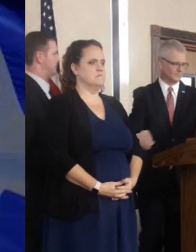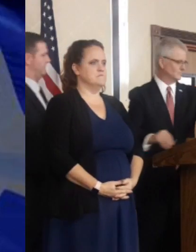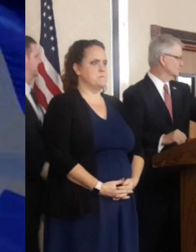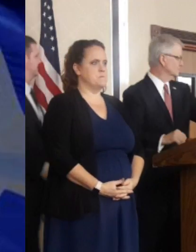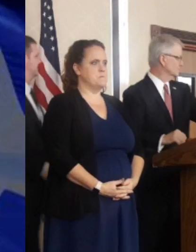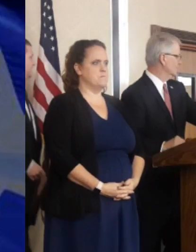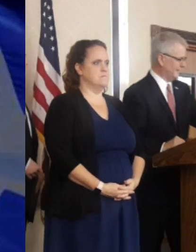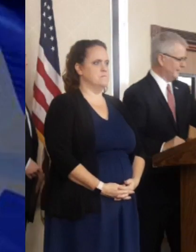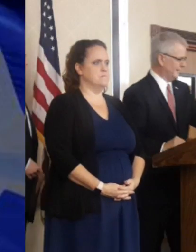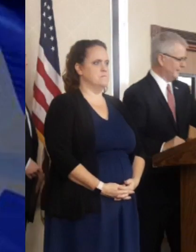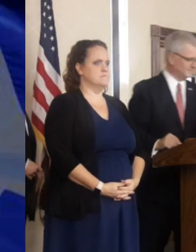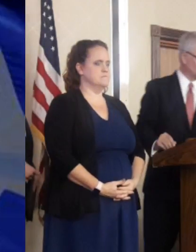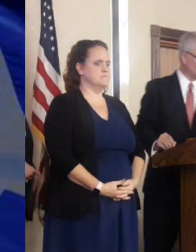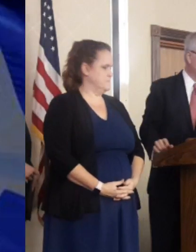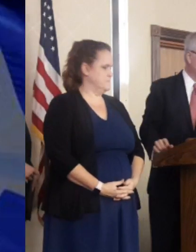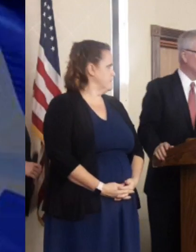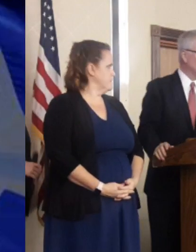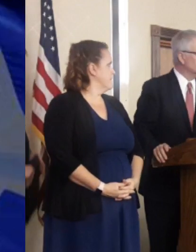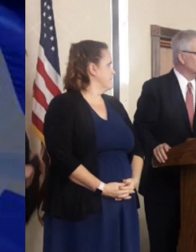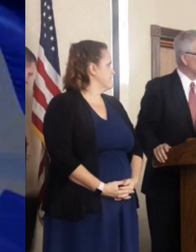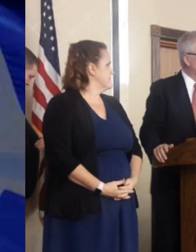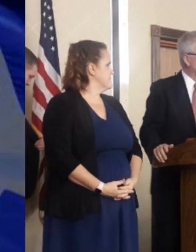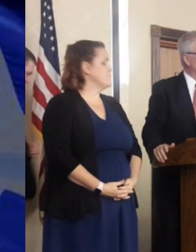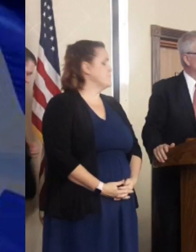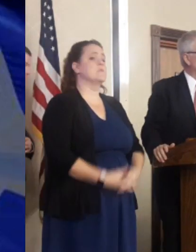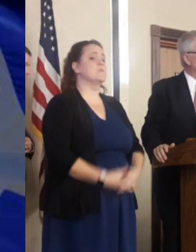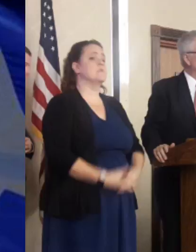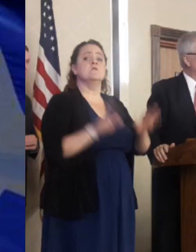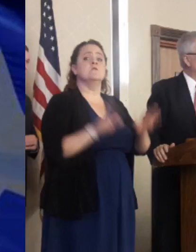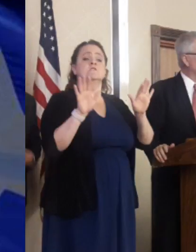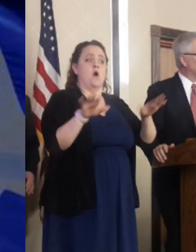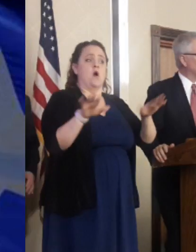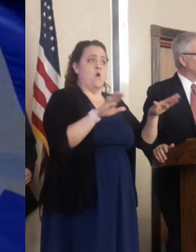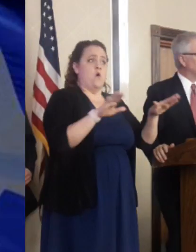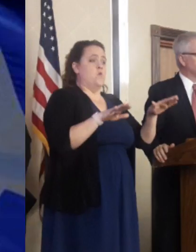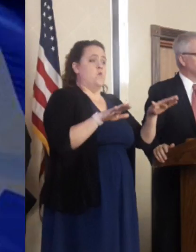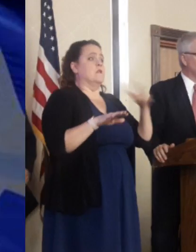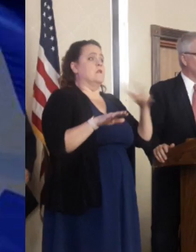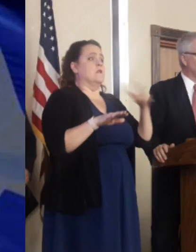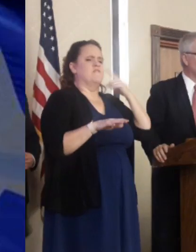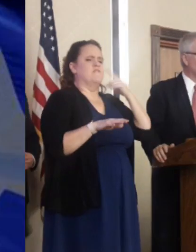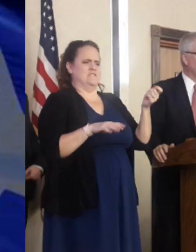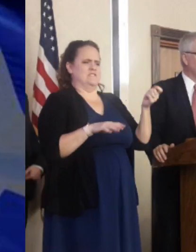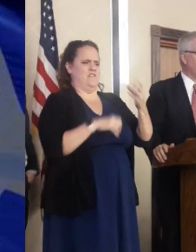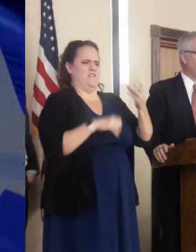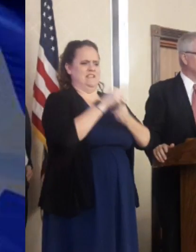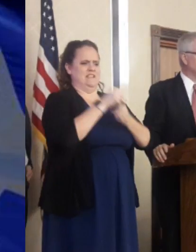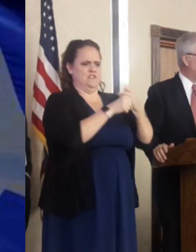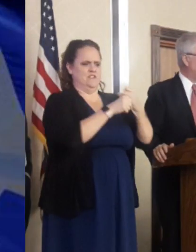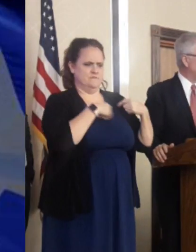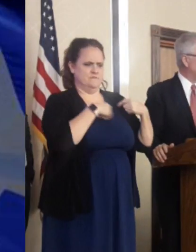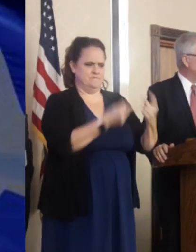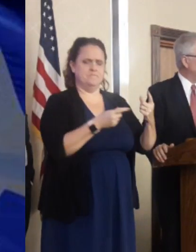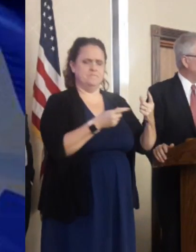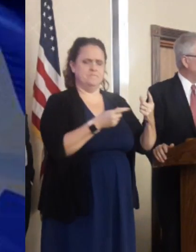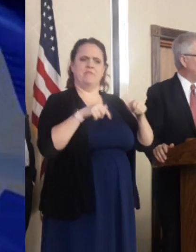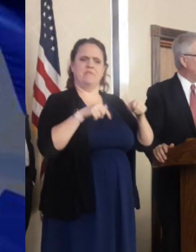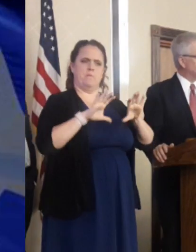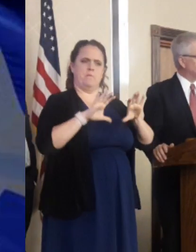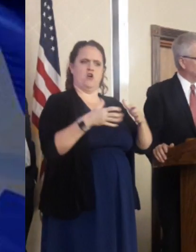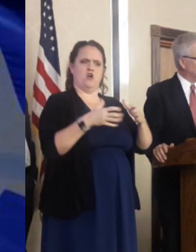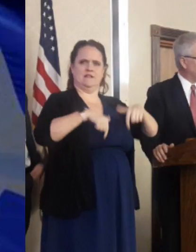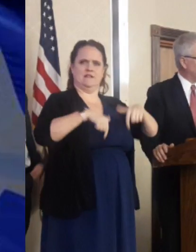I got it saved. So, for several years now, the party has had an